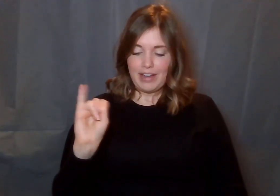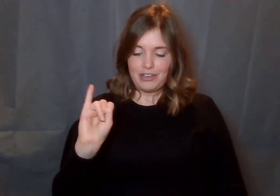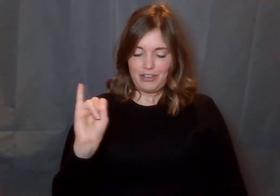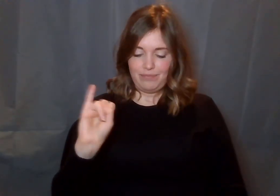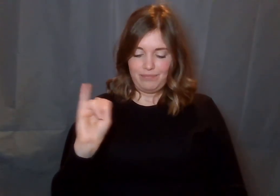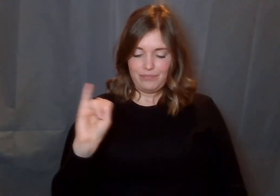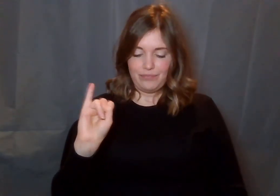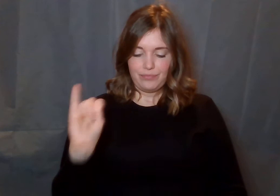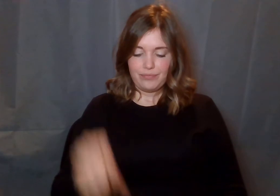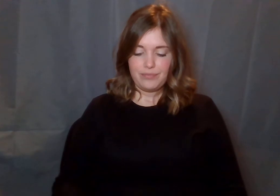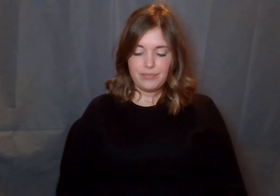infection.